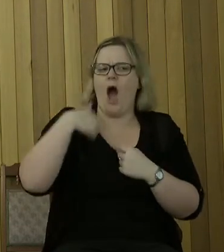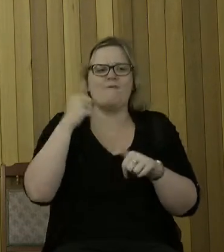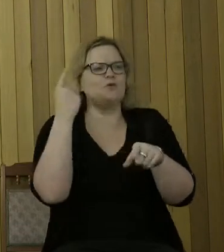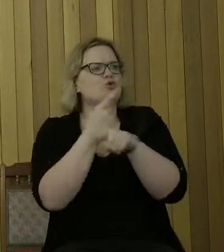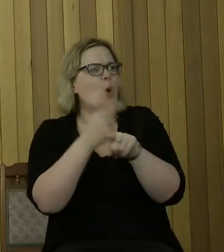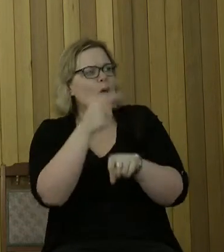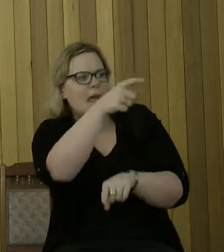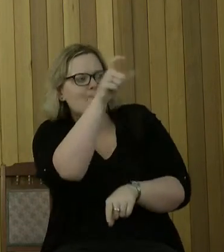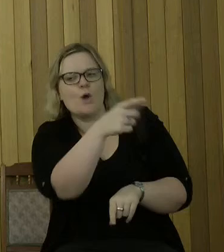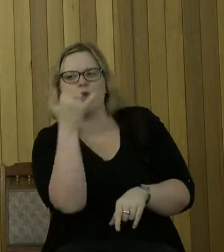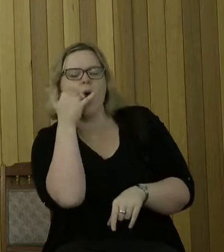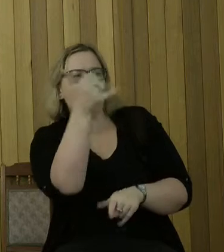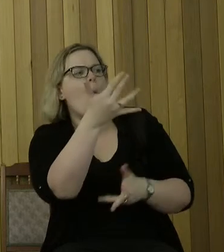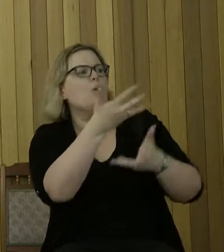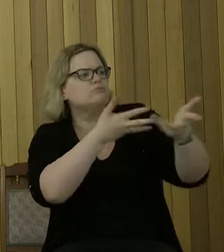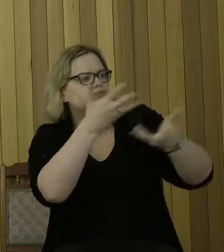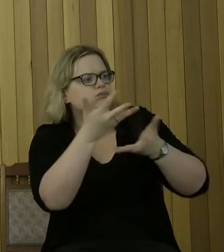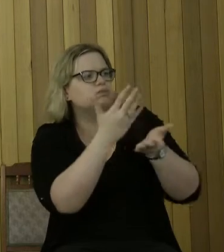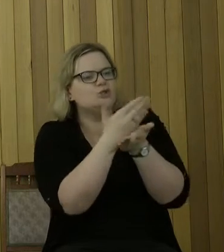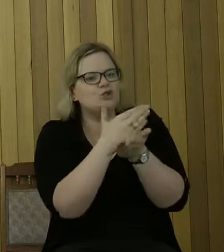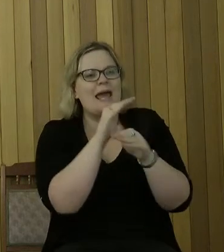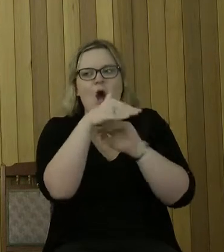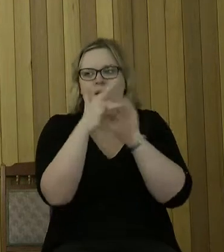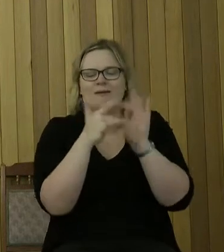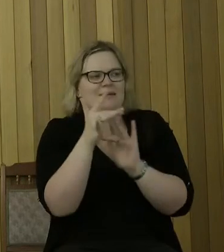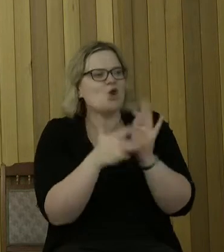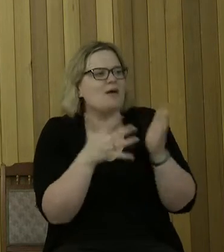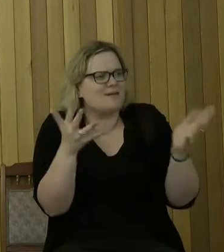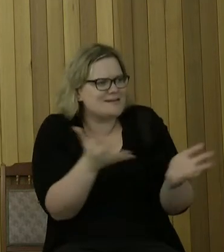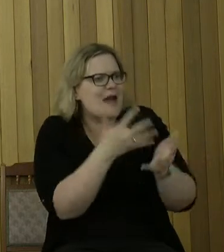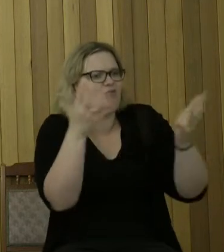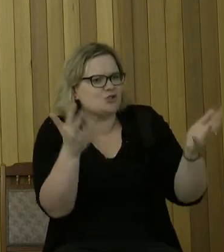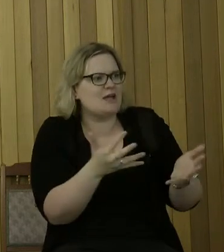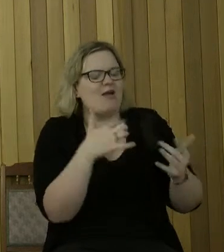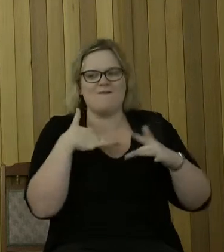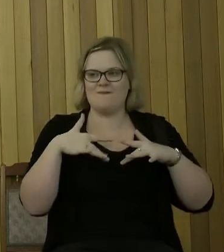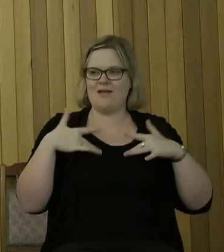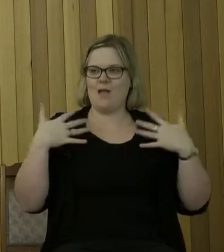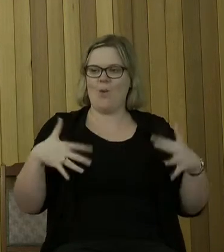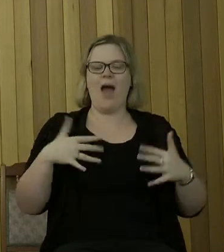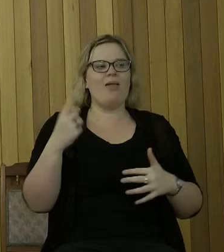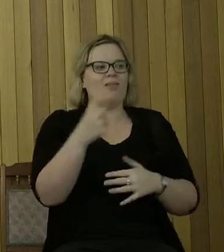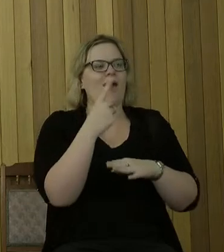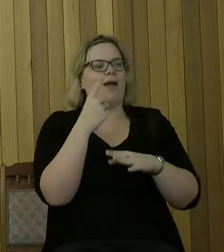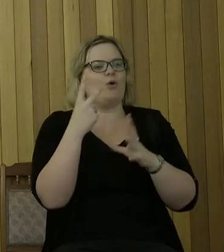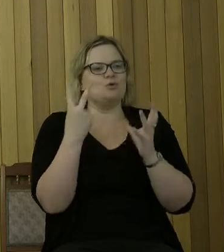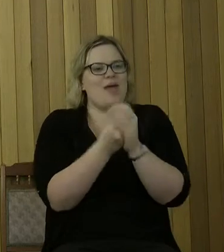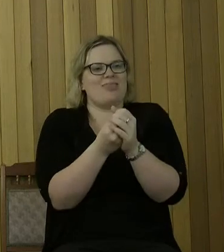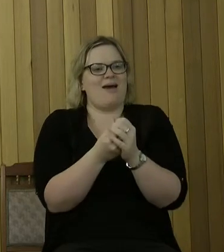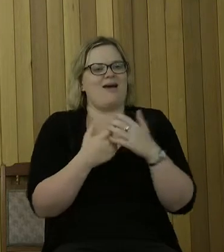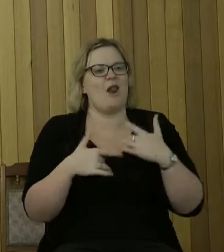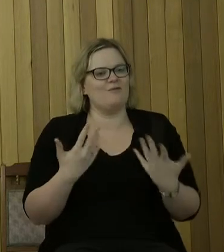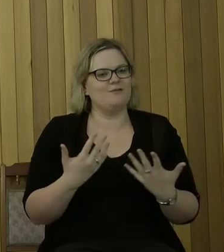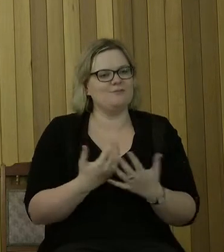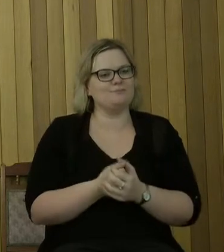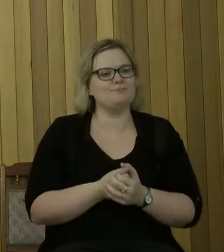they'd shared the Bible with them, they'd shared words of encouragement. They were doing life together. And